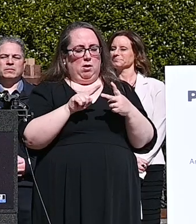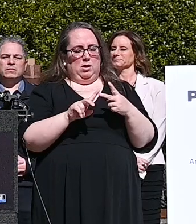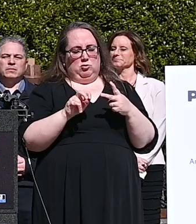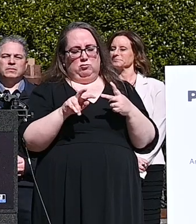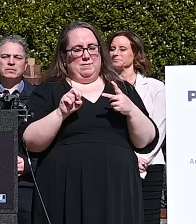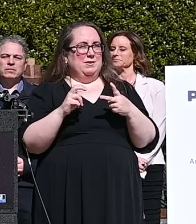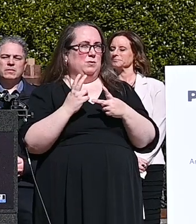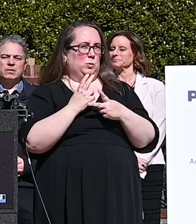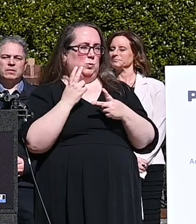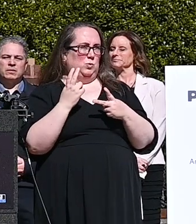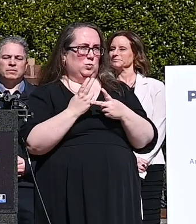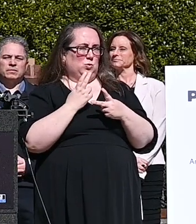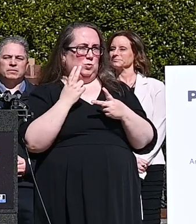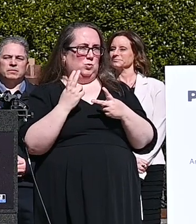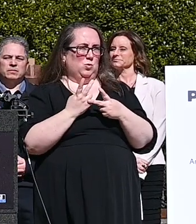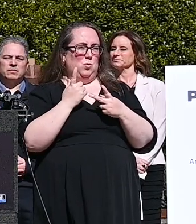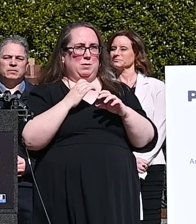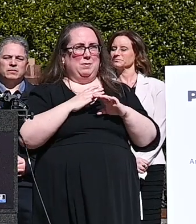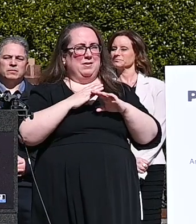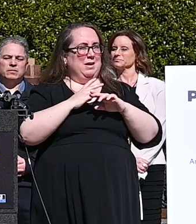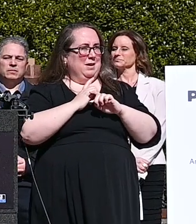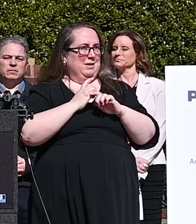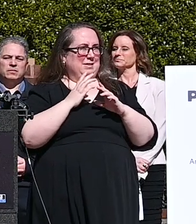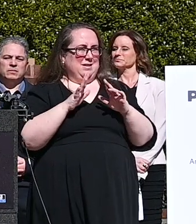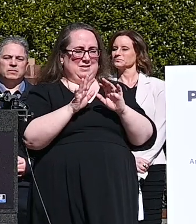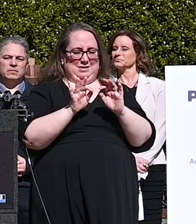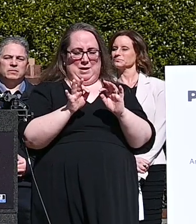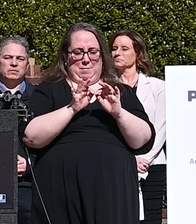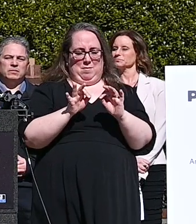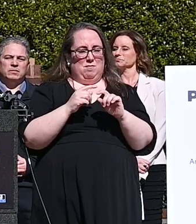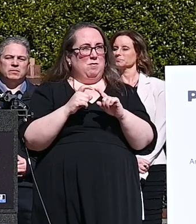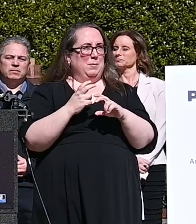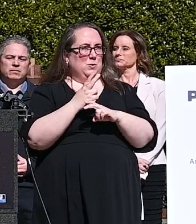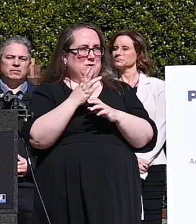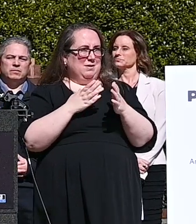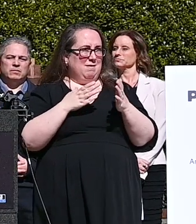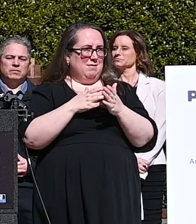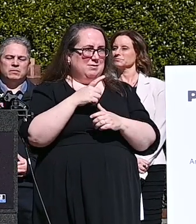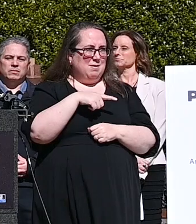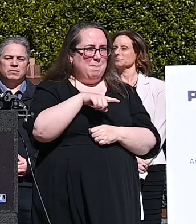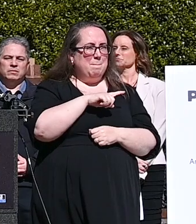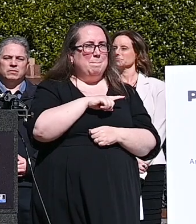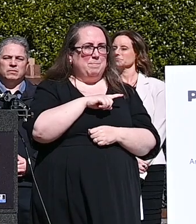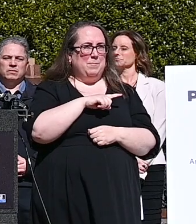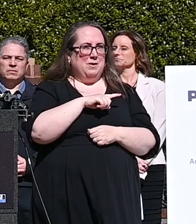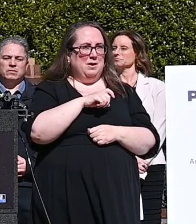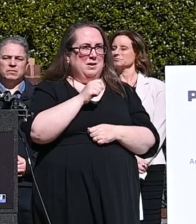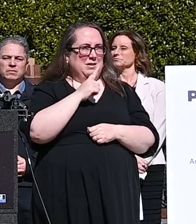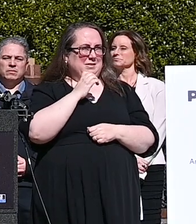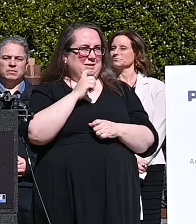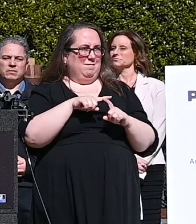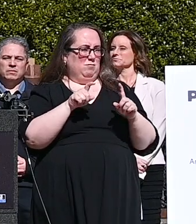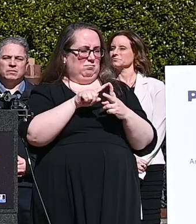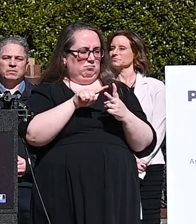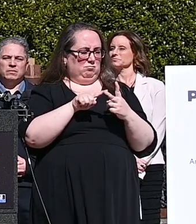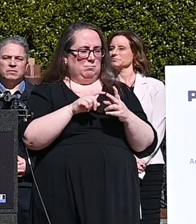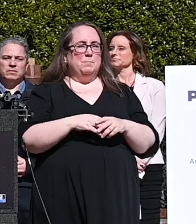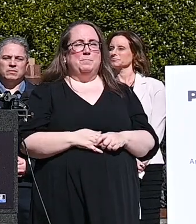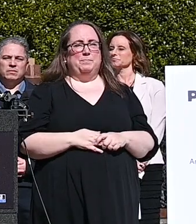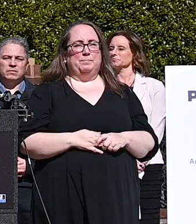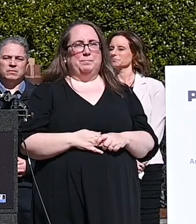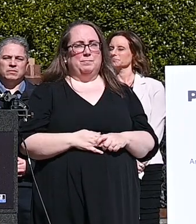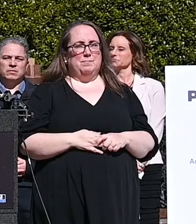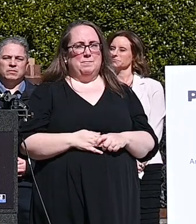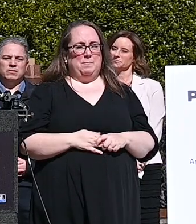immunity, which only prevents a defendant's statements from being used against them, is the distinction between the 2. In